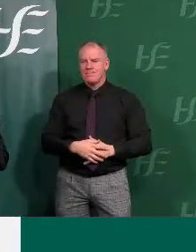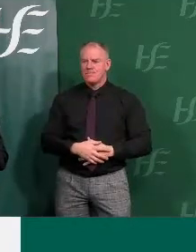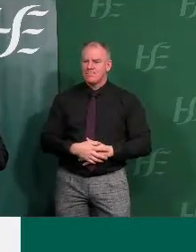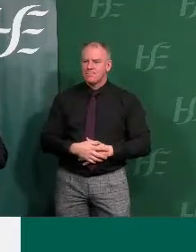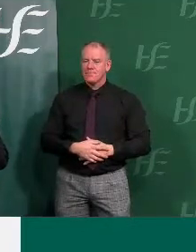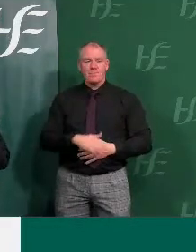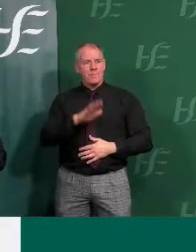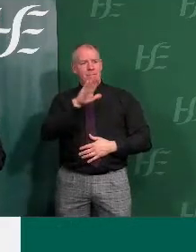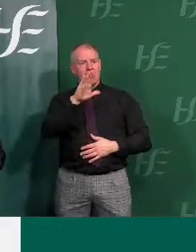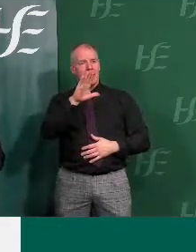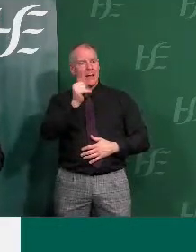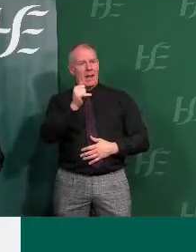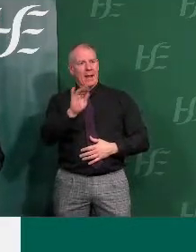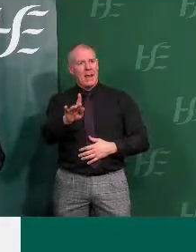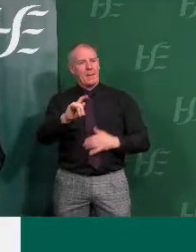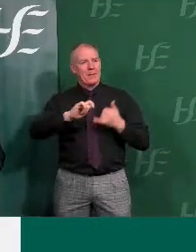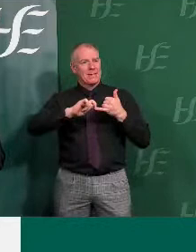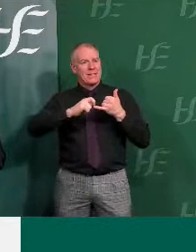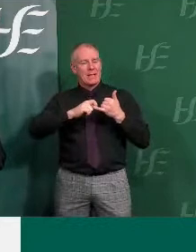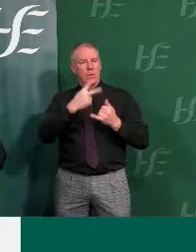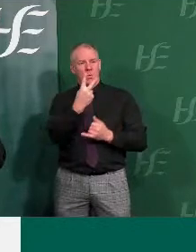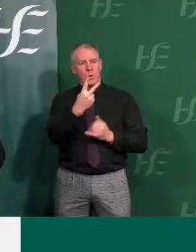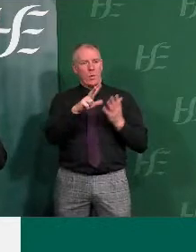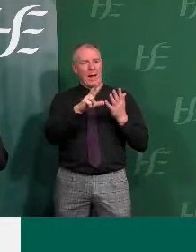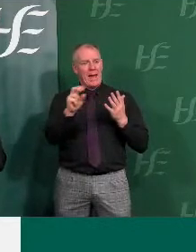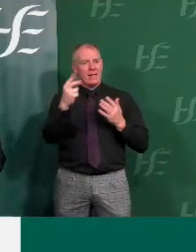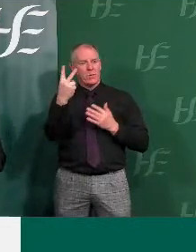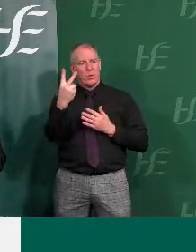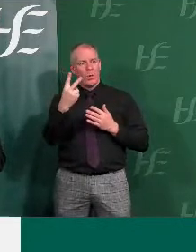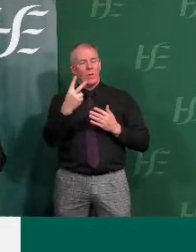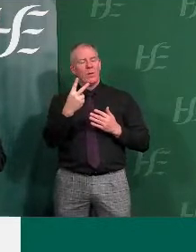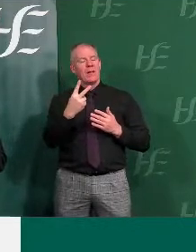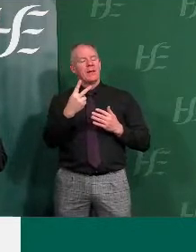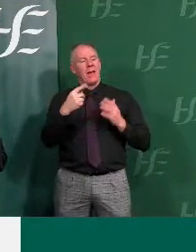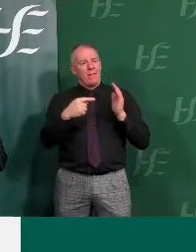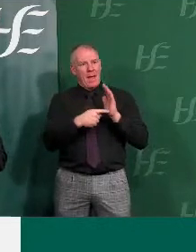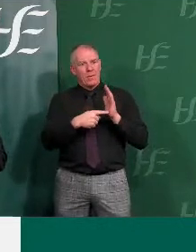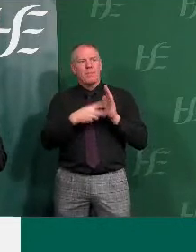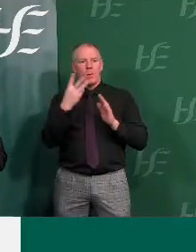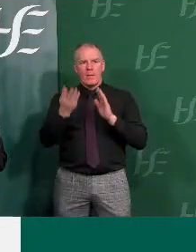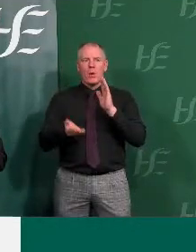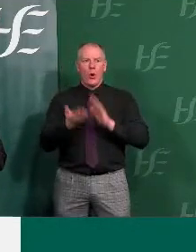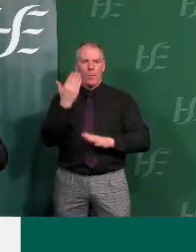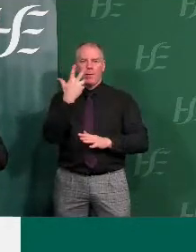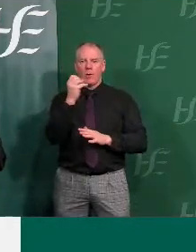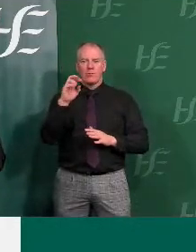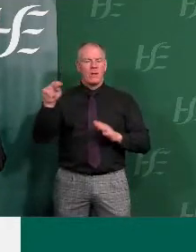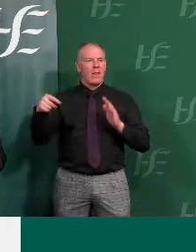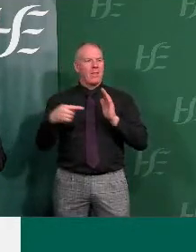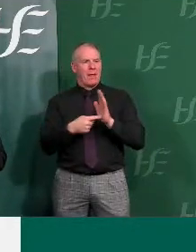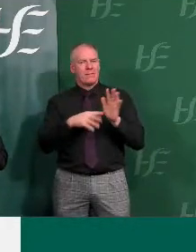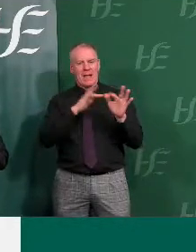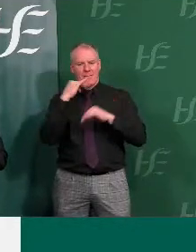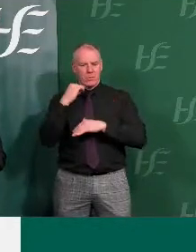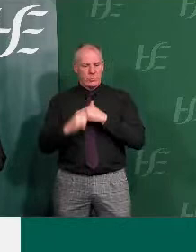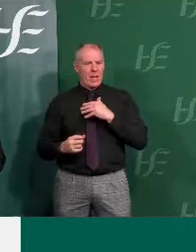The lab tests 282,000, but that will be up to 300,000 when we see the 7-day rolling average after